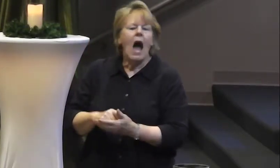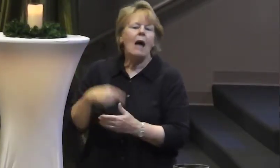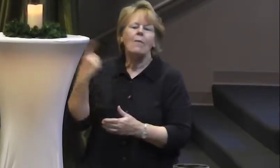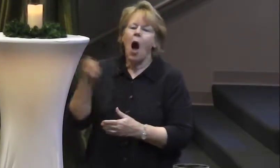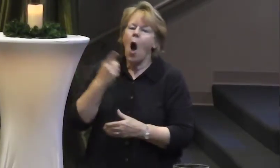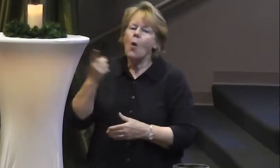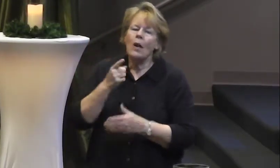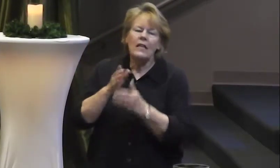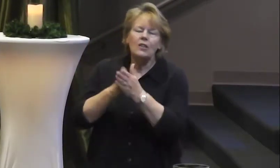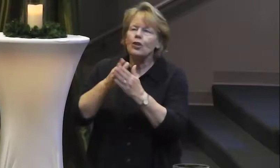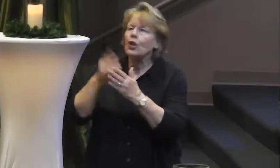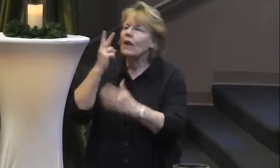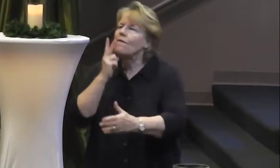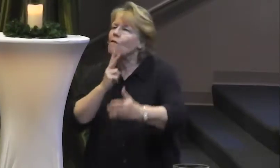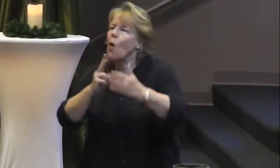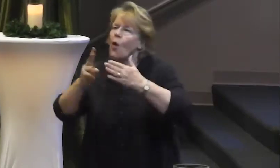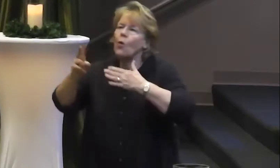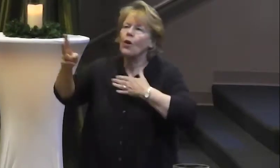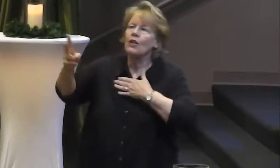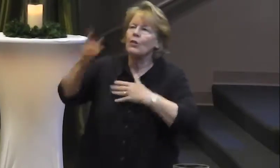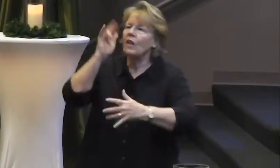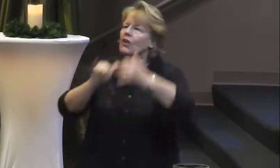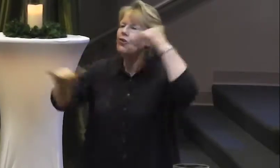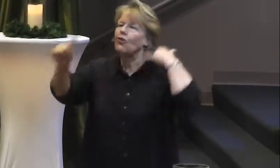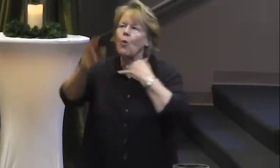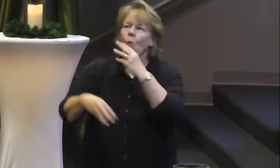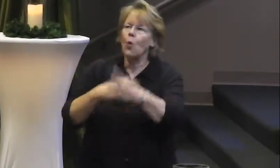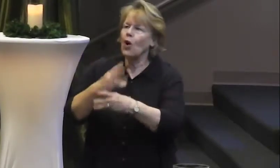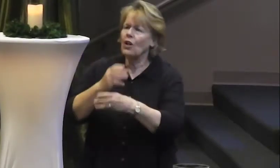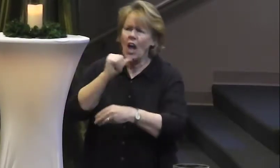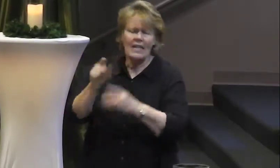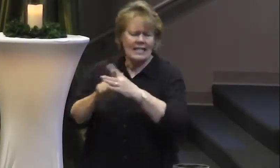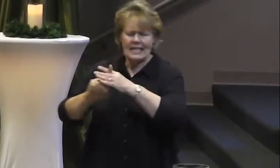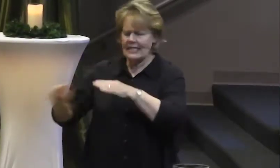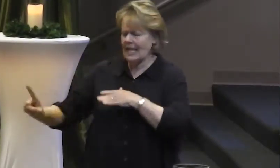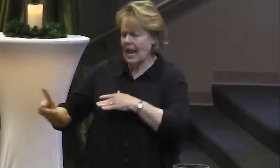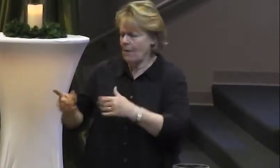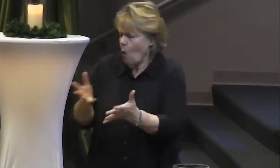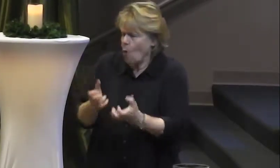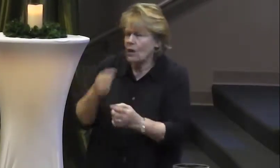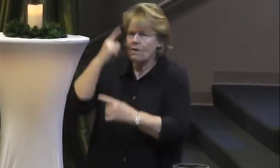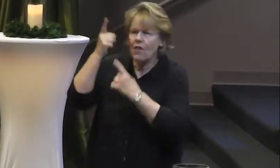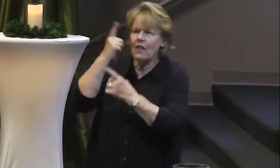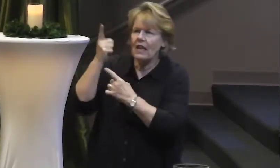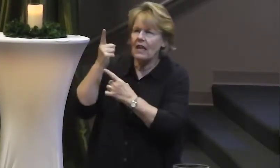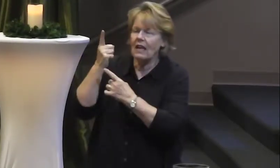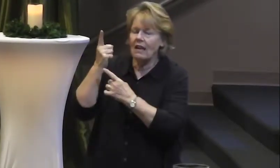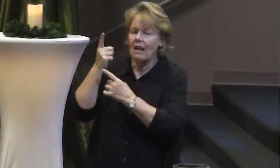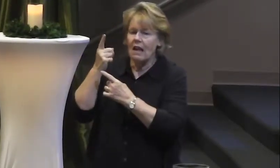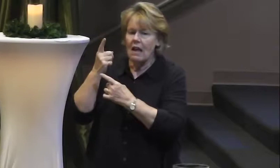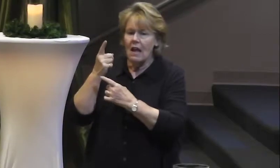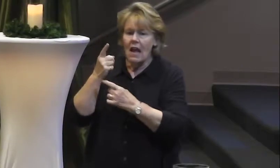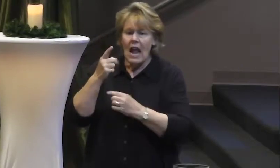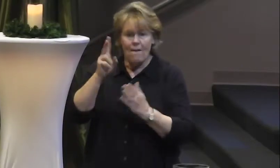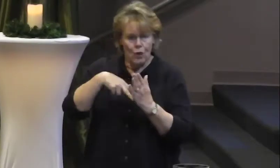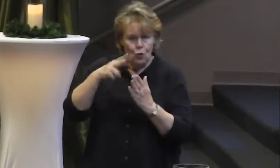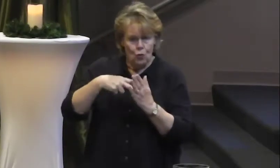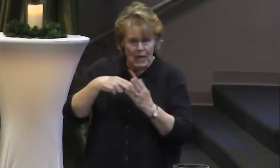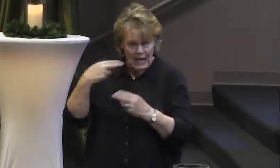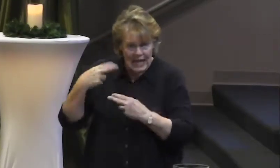is not, as some people think, a form of escapism or wishful thinking. If you read history, you'll find that the Christians who